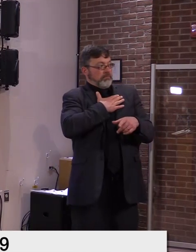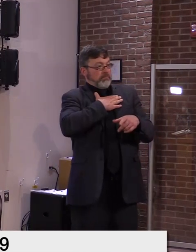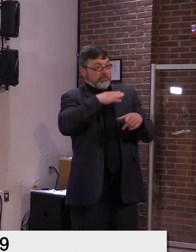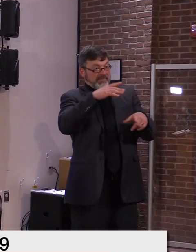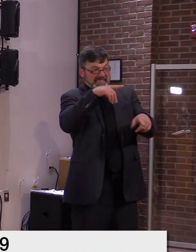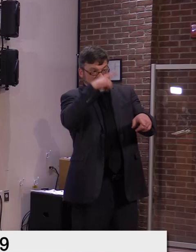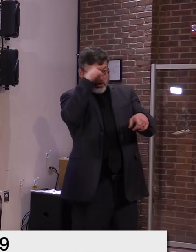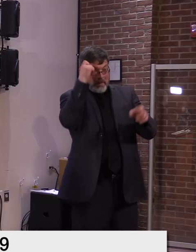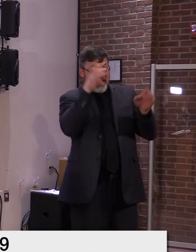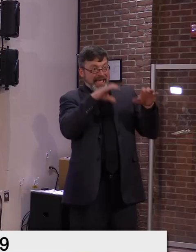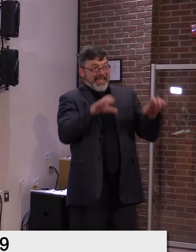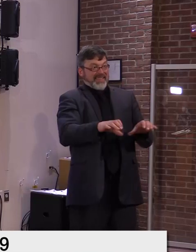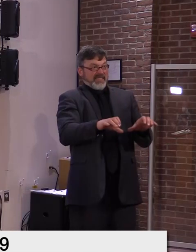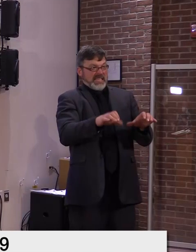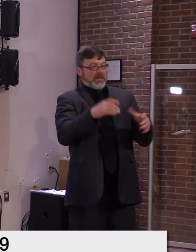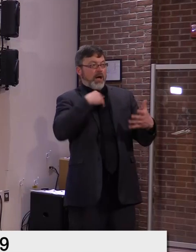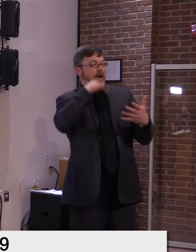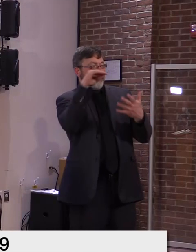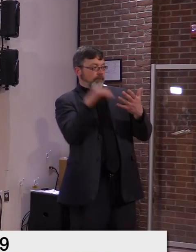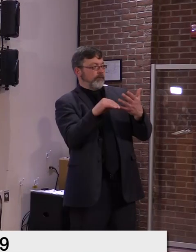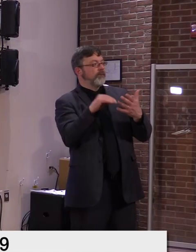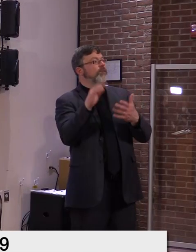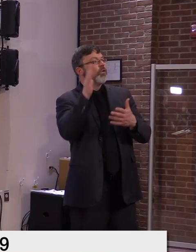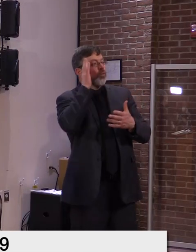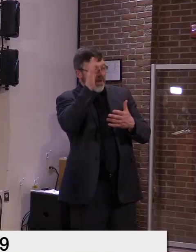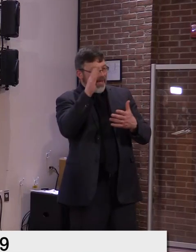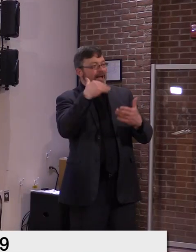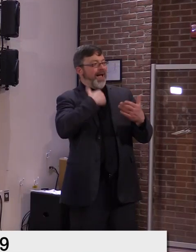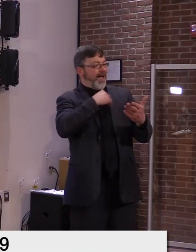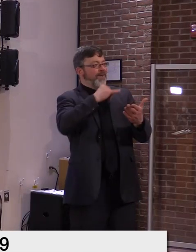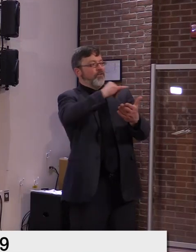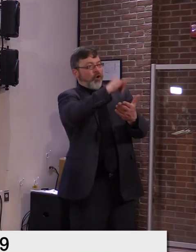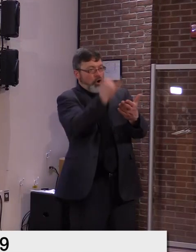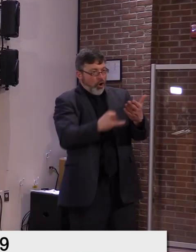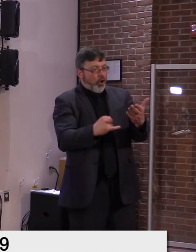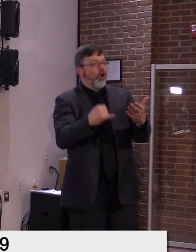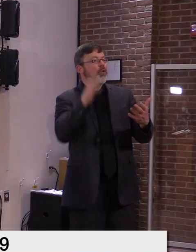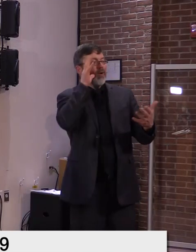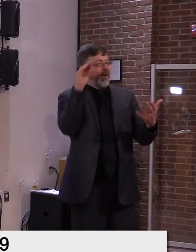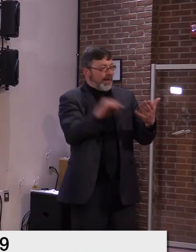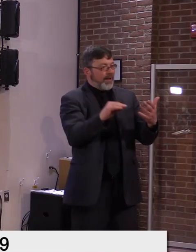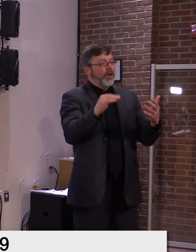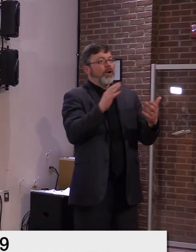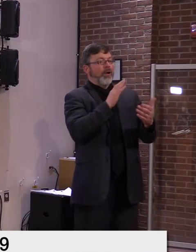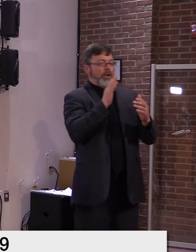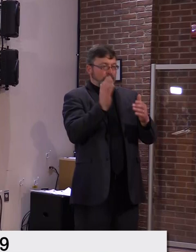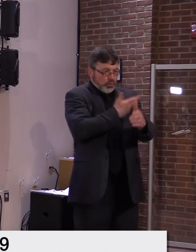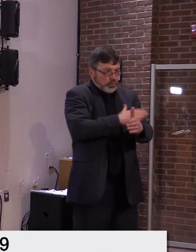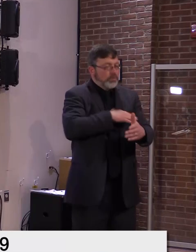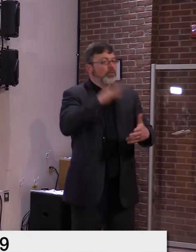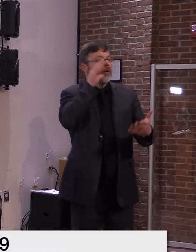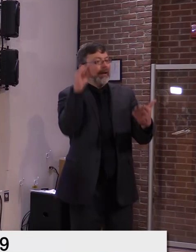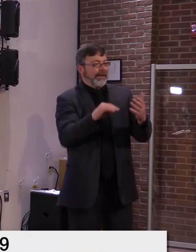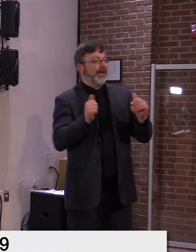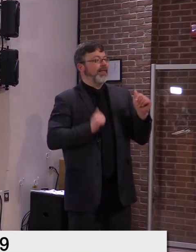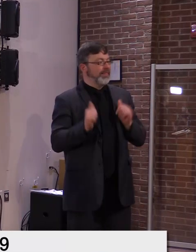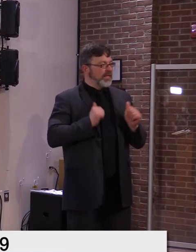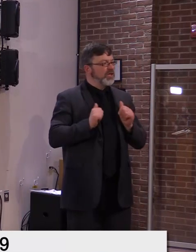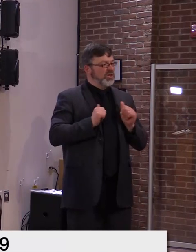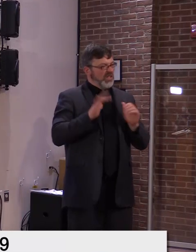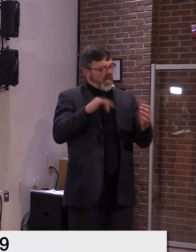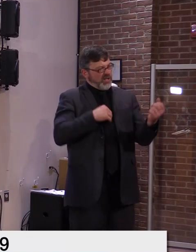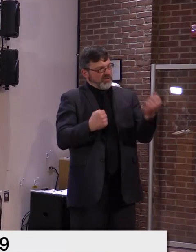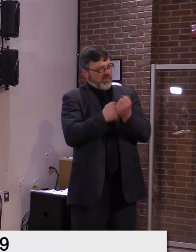didn't mention that directly, but that would certainly be something that we'd be excited, particularly in terms of affordability and accessibility, to support